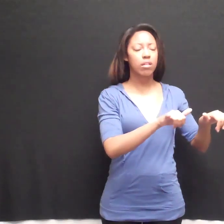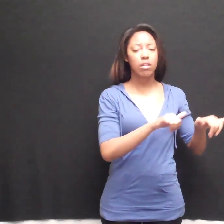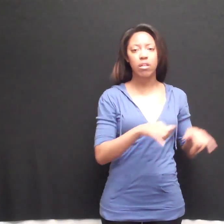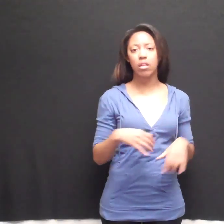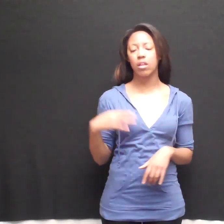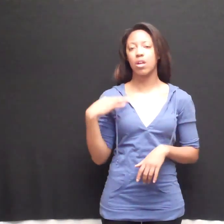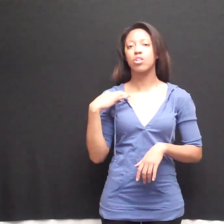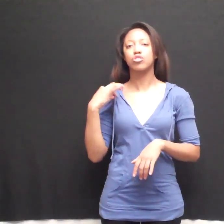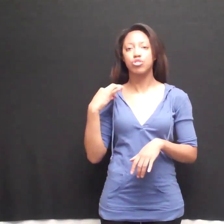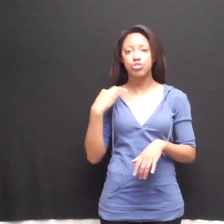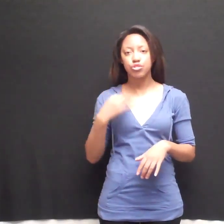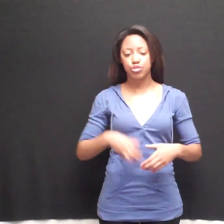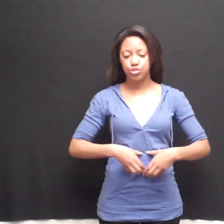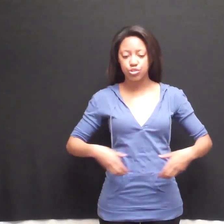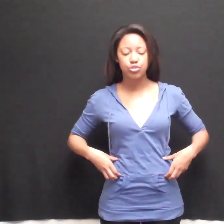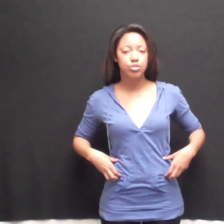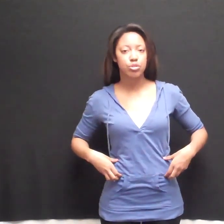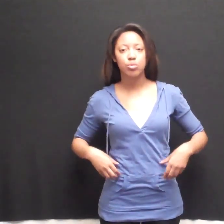and more shirtwaists.